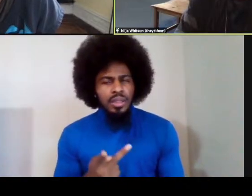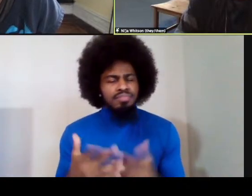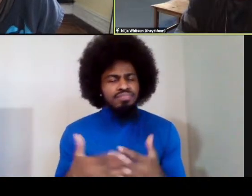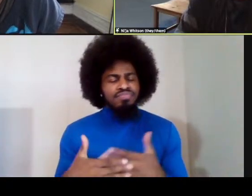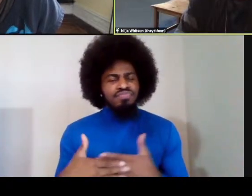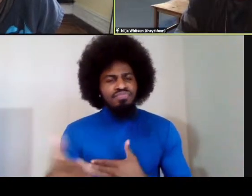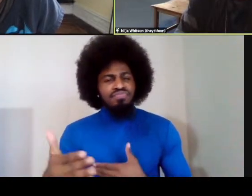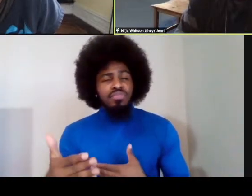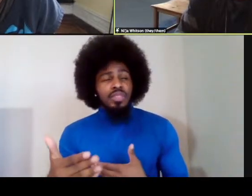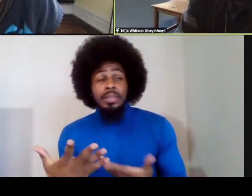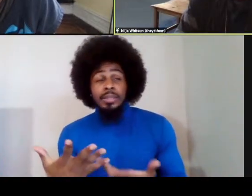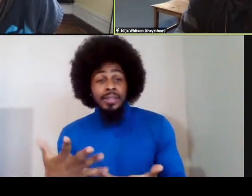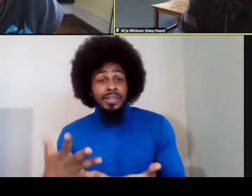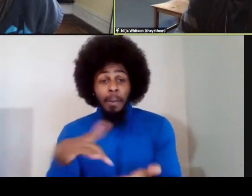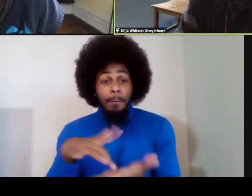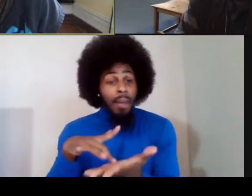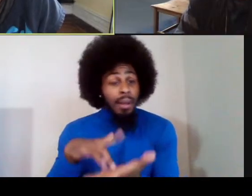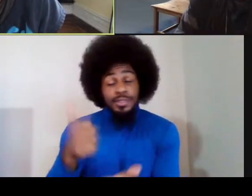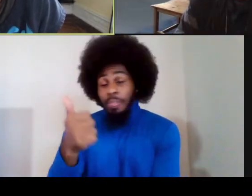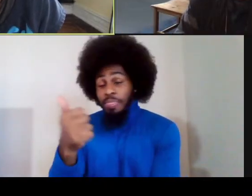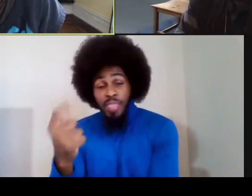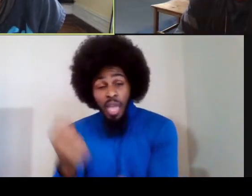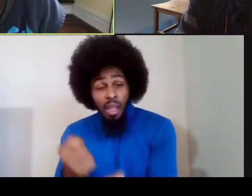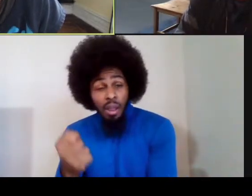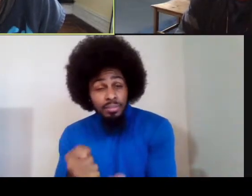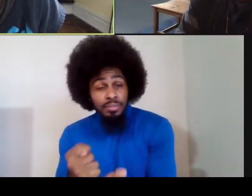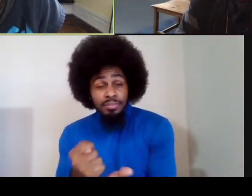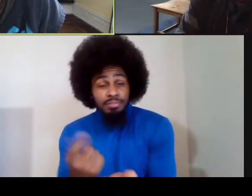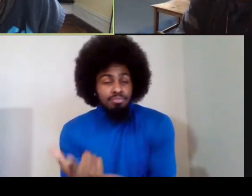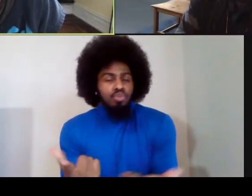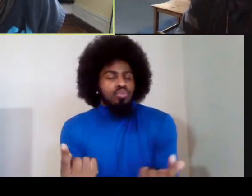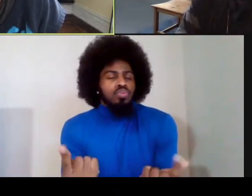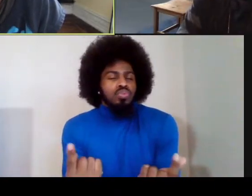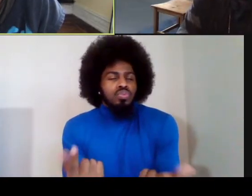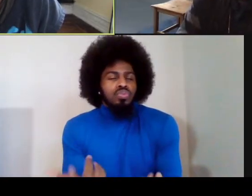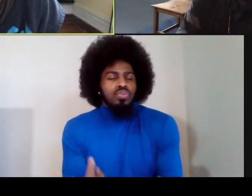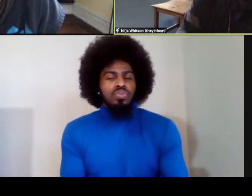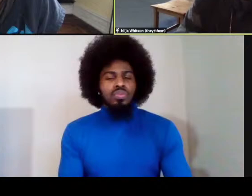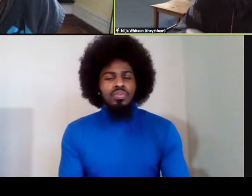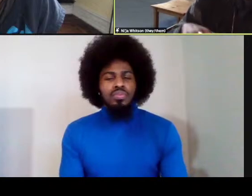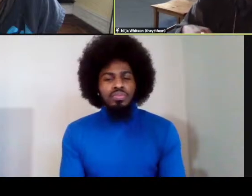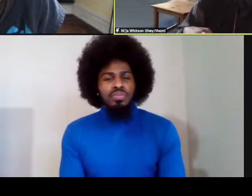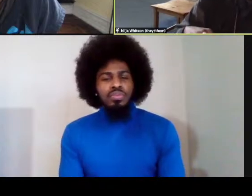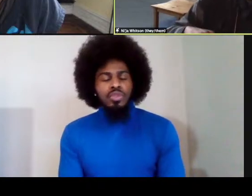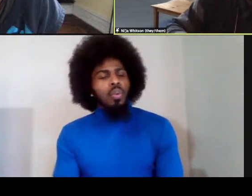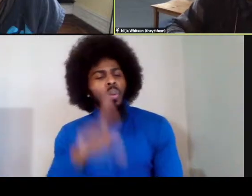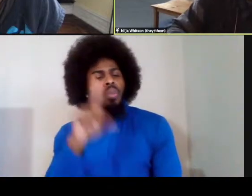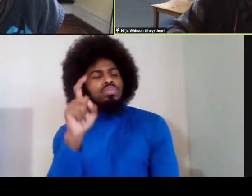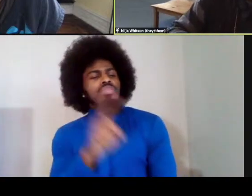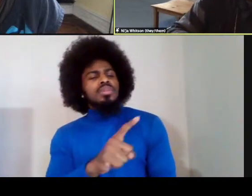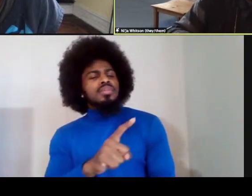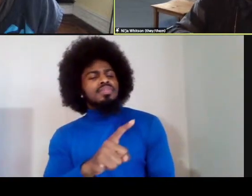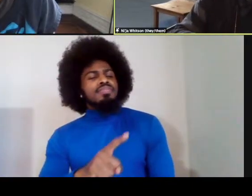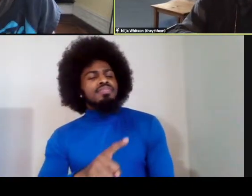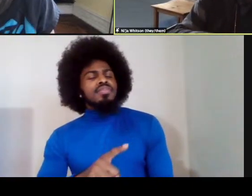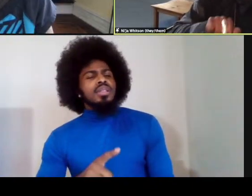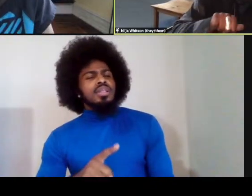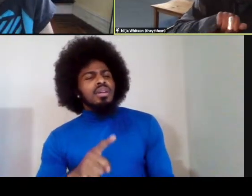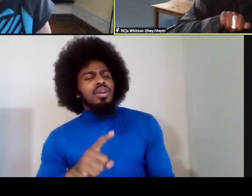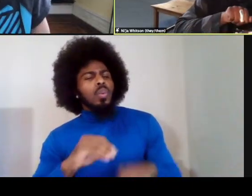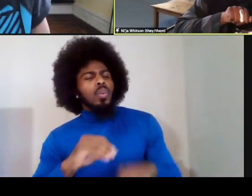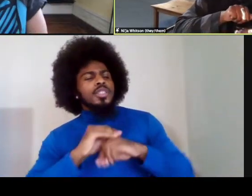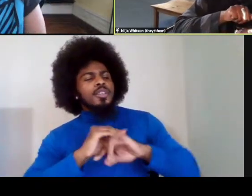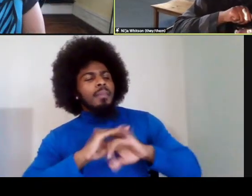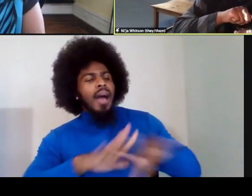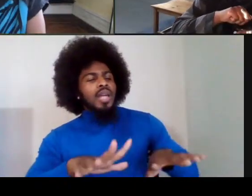medicine for it, get some therapy, you know? Hear that. What's inspiring you these days?